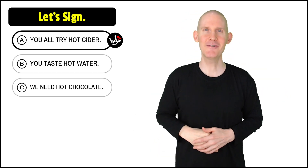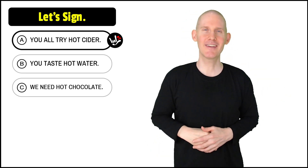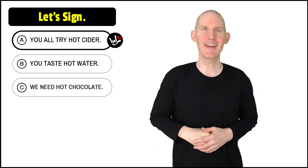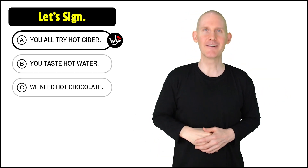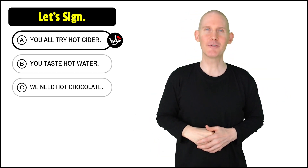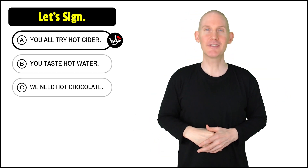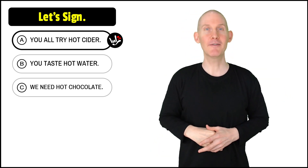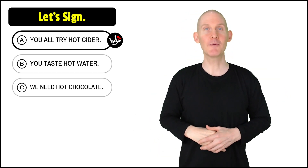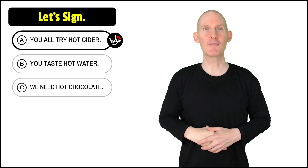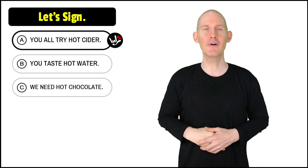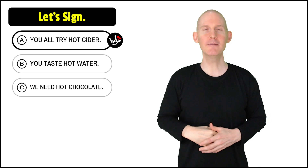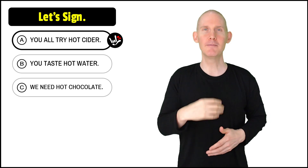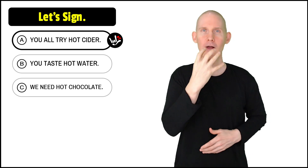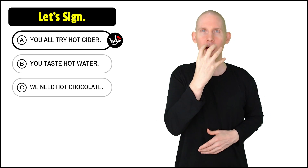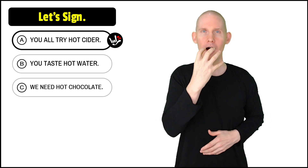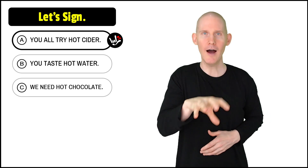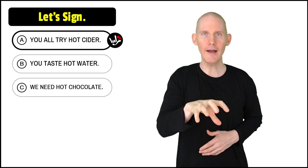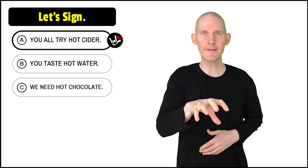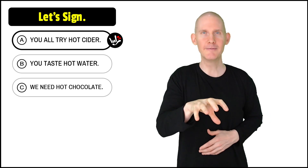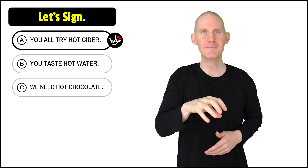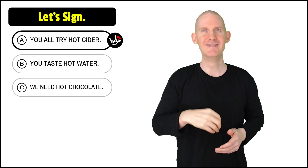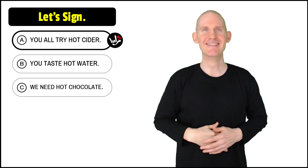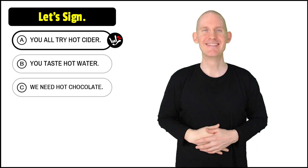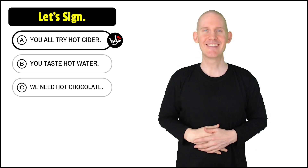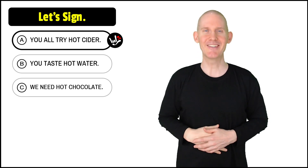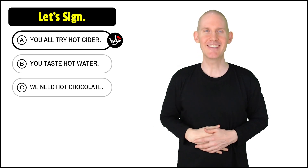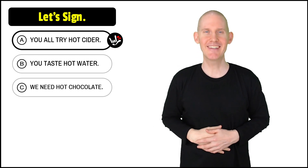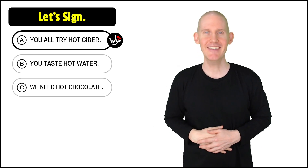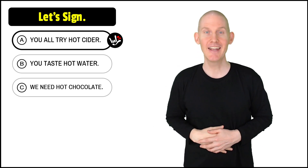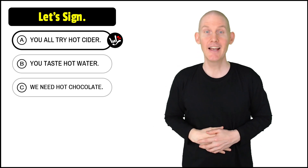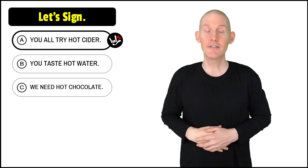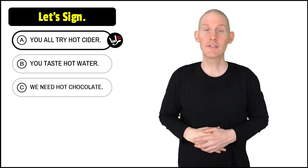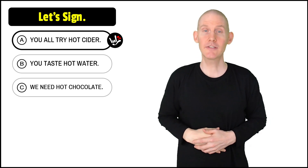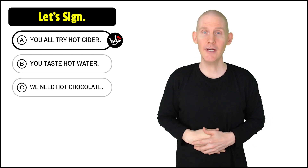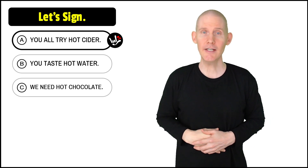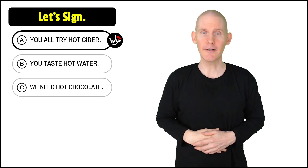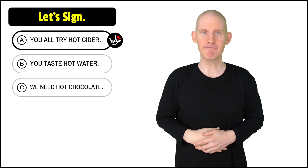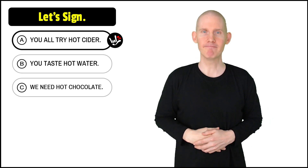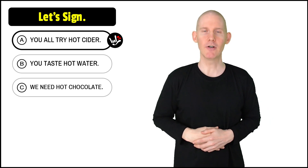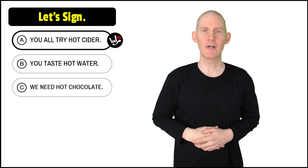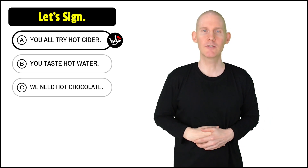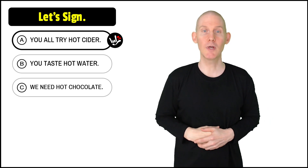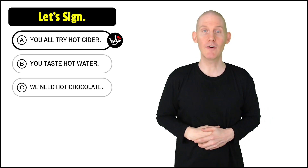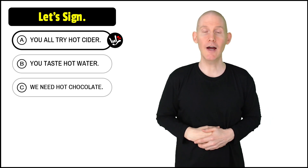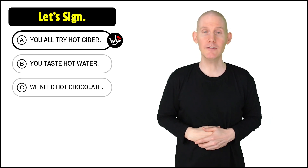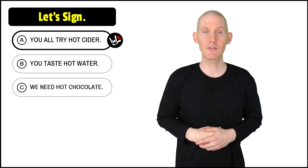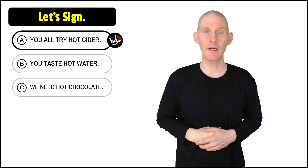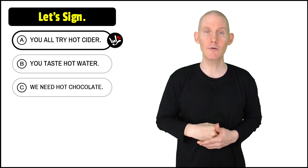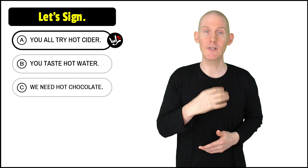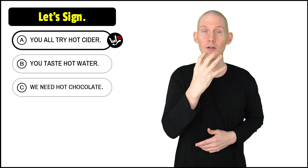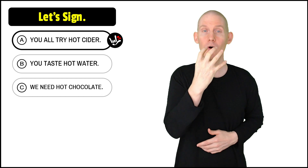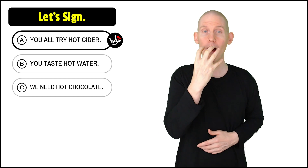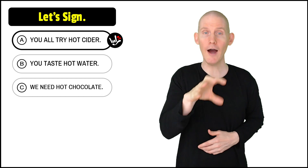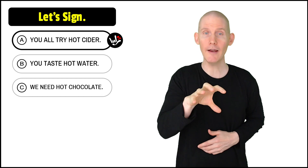Okay, once again from the front, hot. Good, good. Cider. All right, so we have hot cider. We know hot